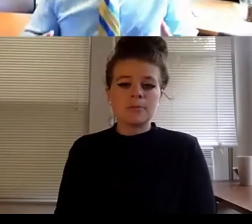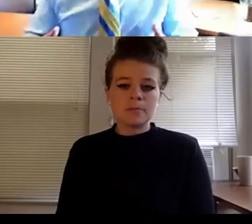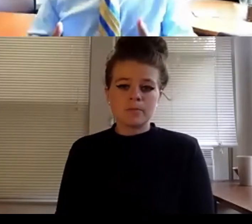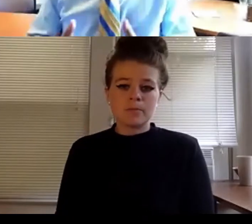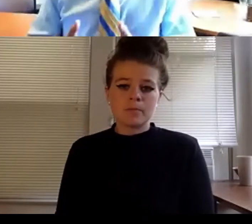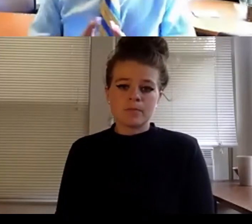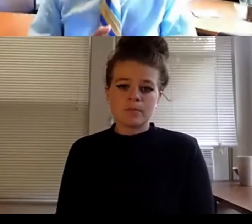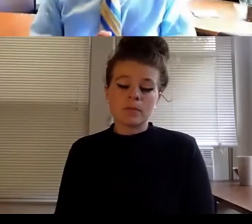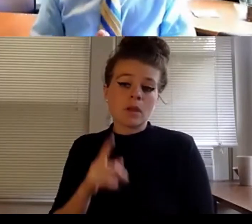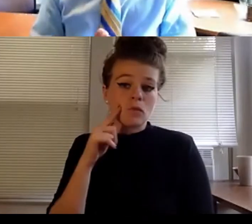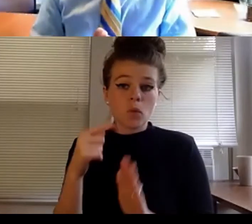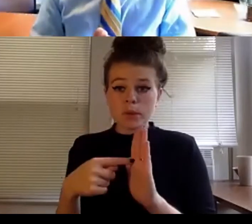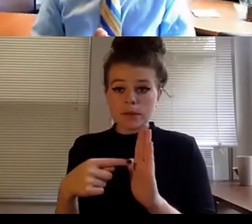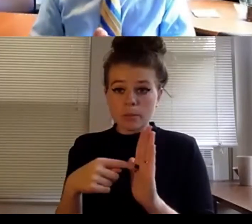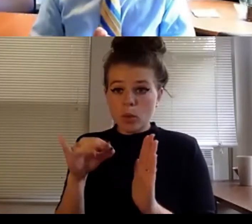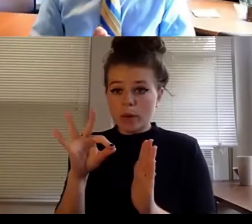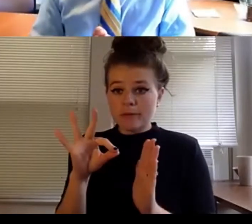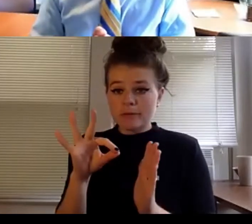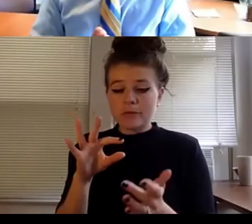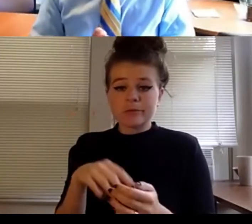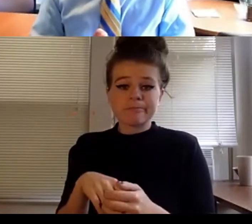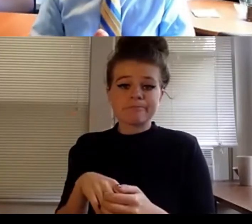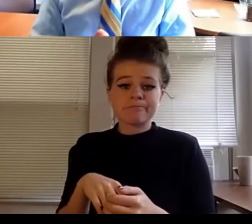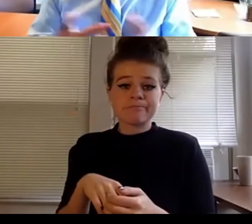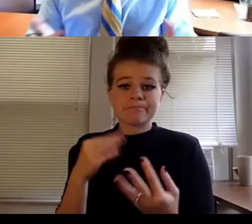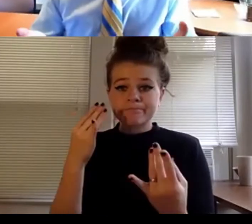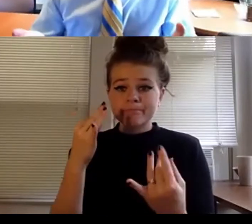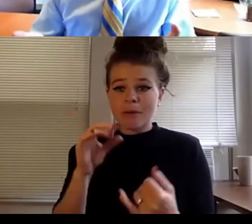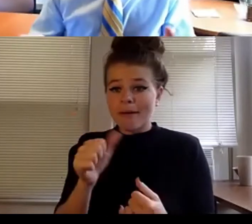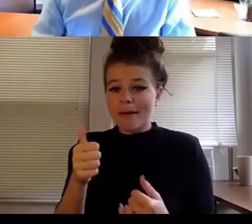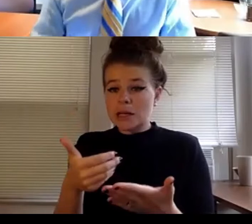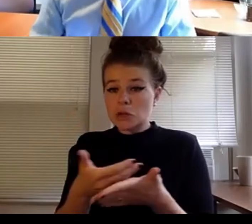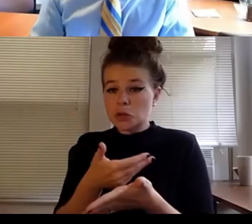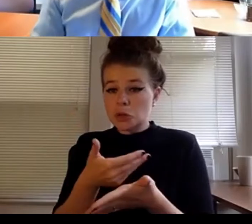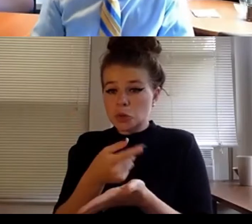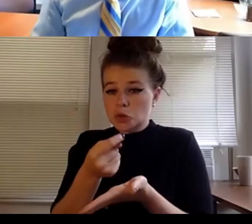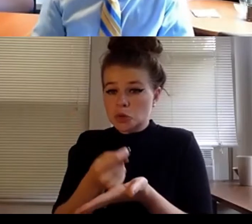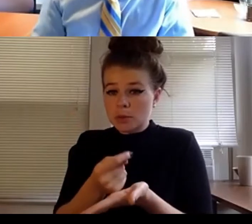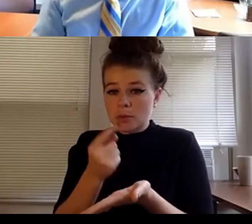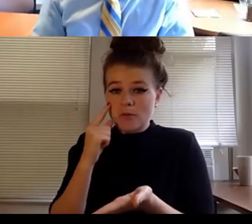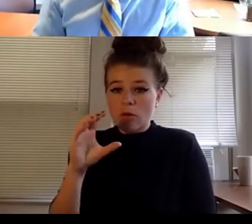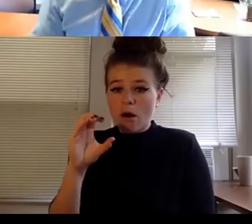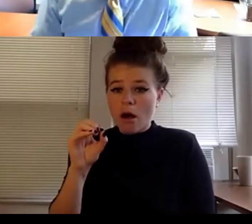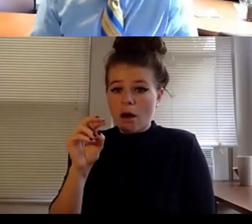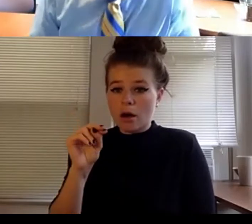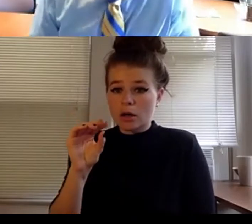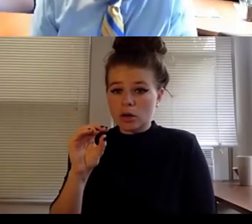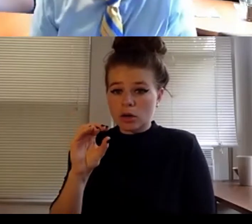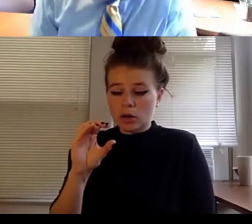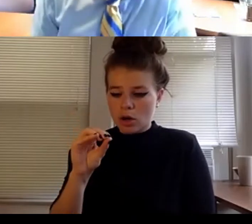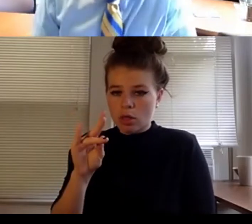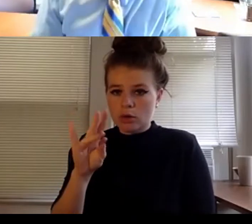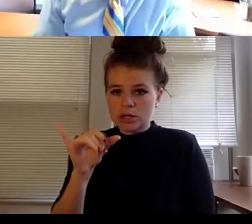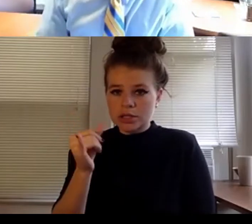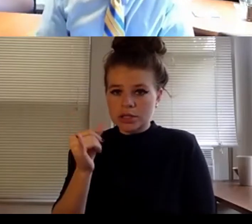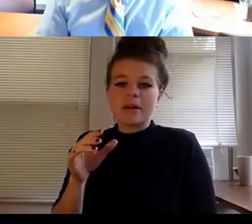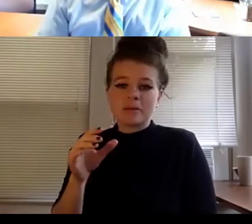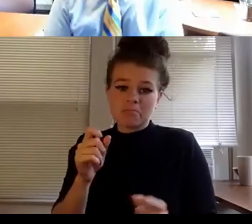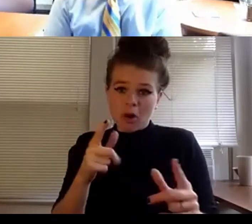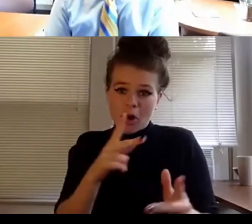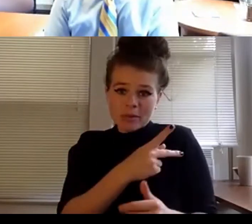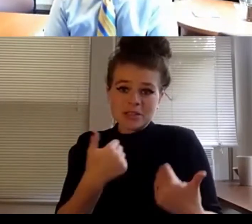And for example, if you look at any new treatment for oncology, they all have cancer